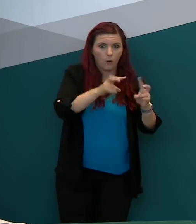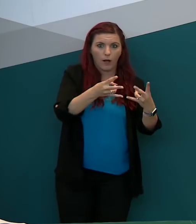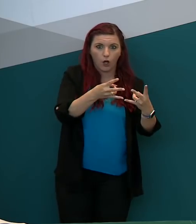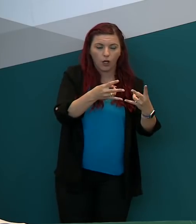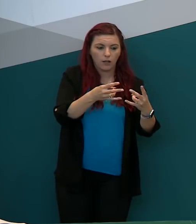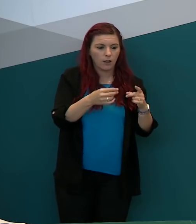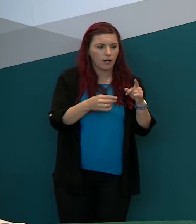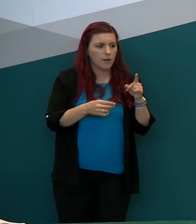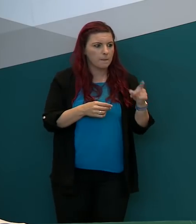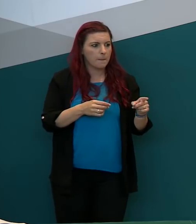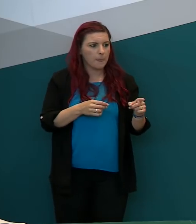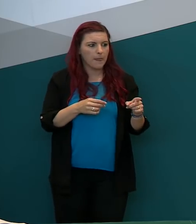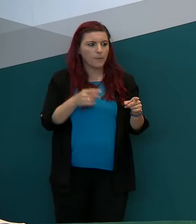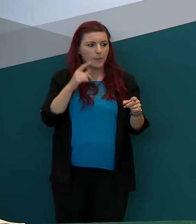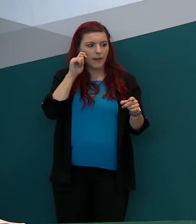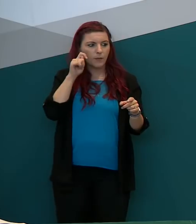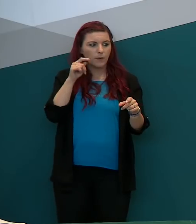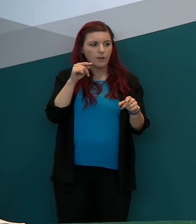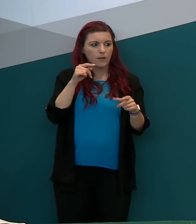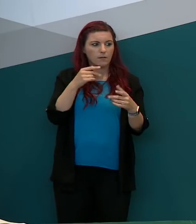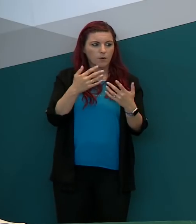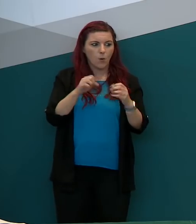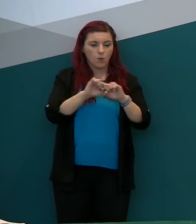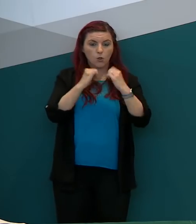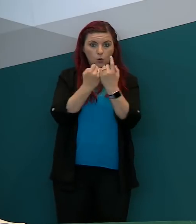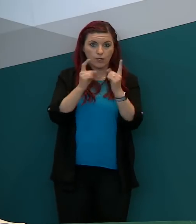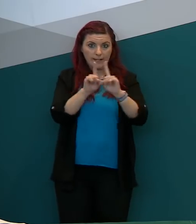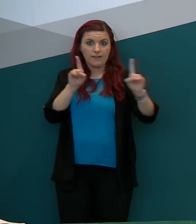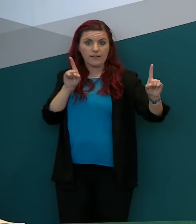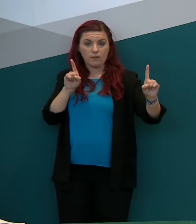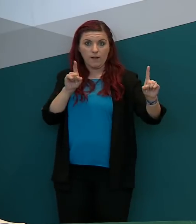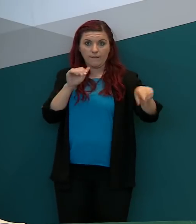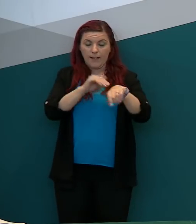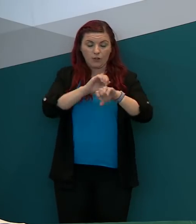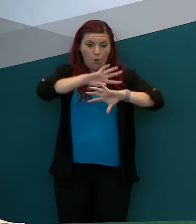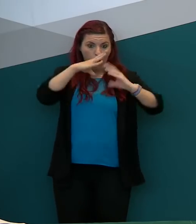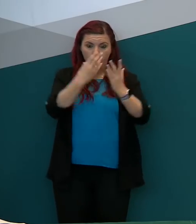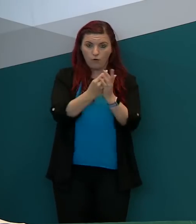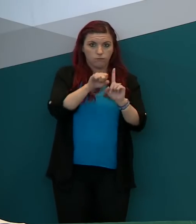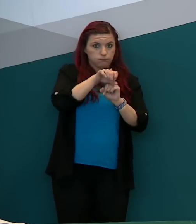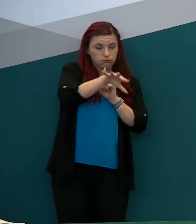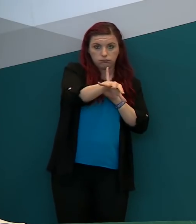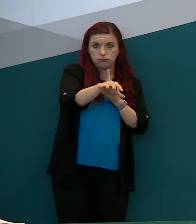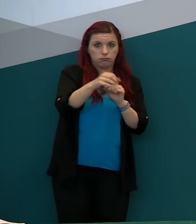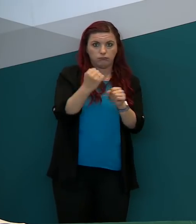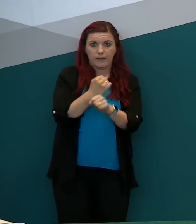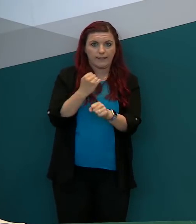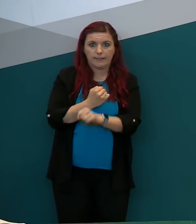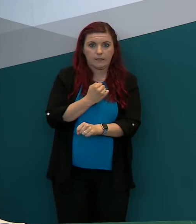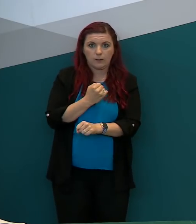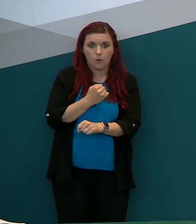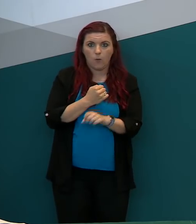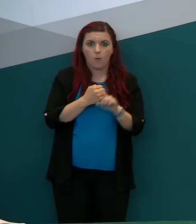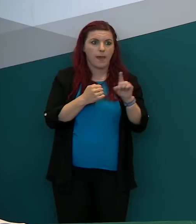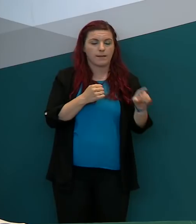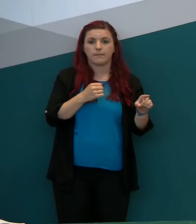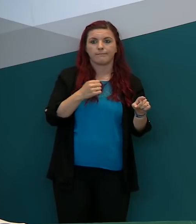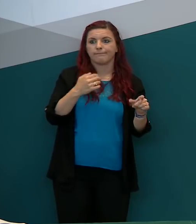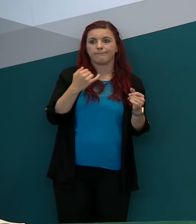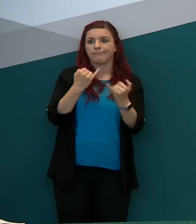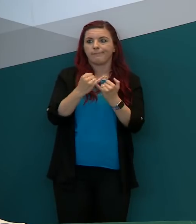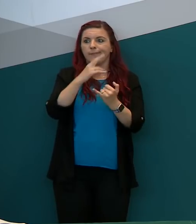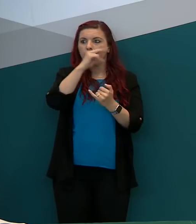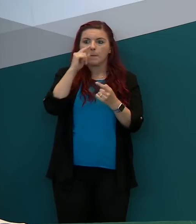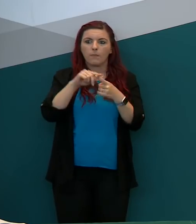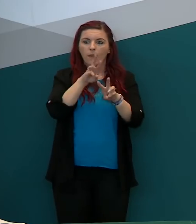the social distancing measures will have a significant impact on the reproduction rate overall. It makes a contribution, obviously, by reducing the likelihood of